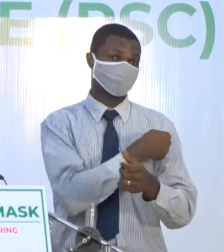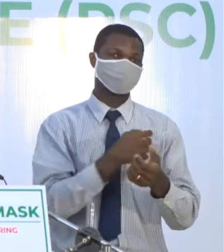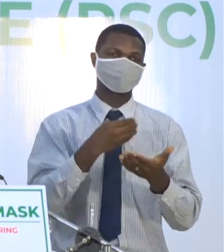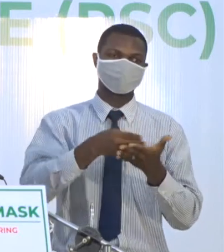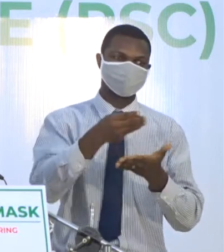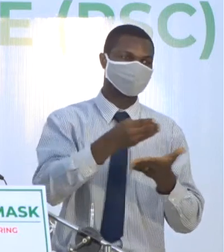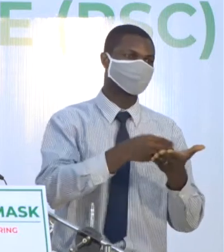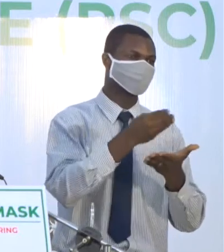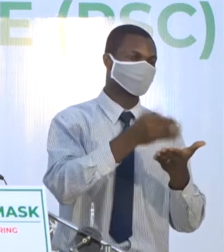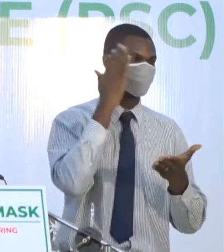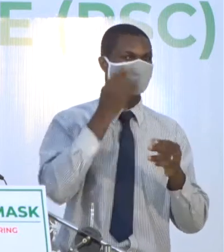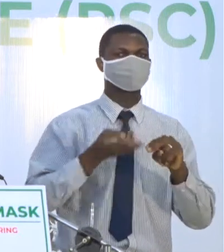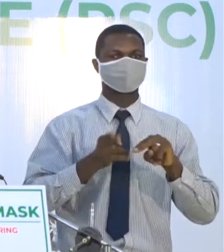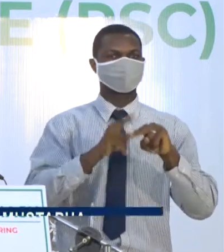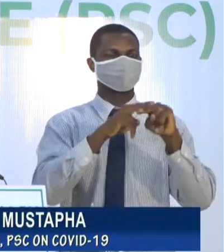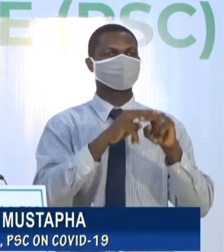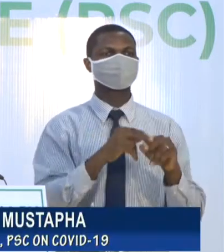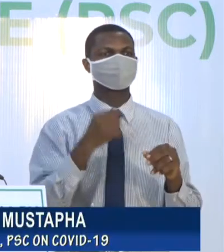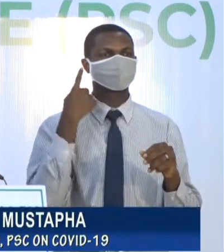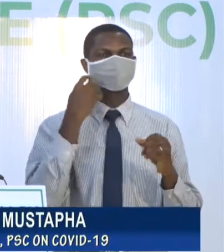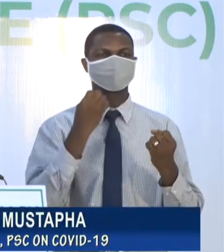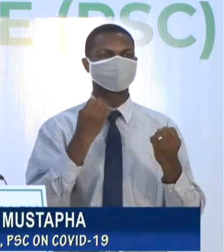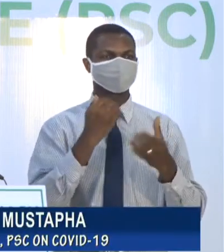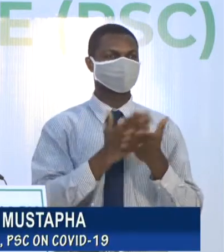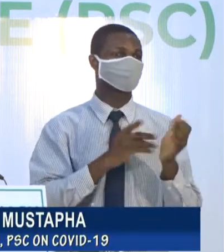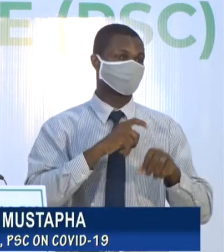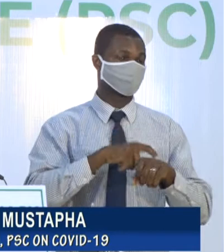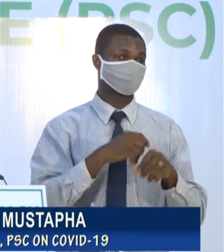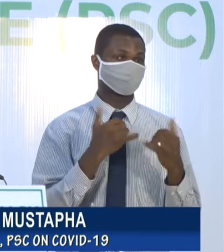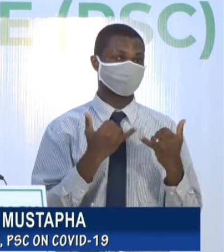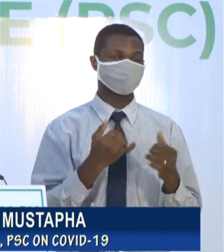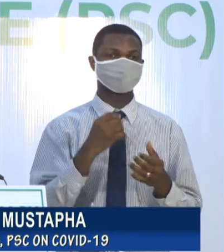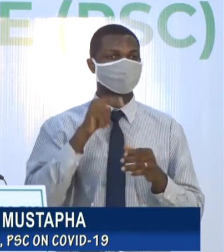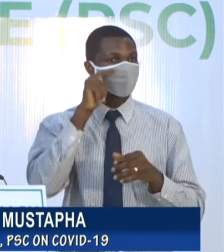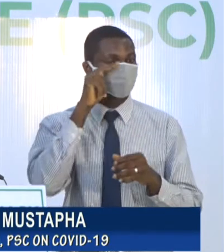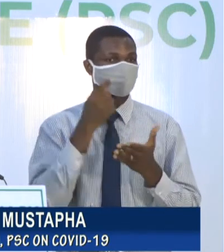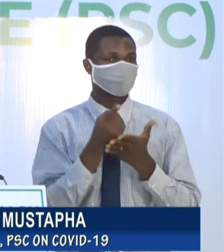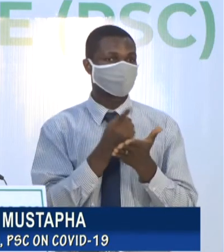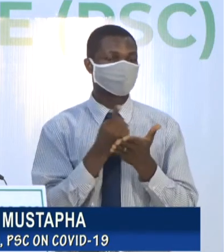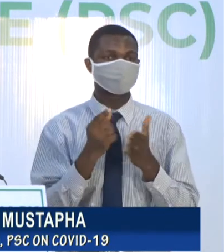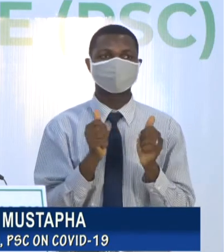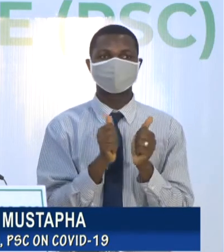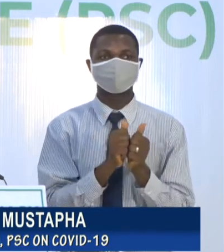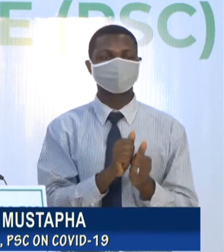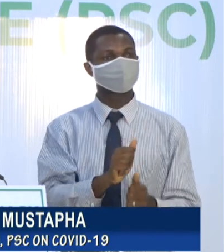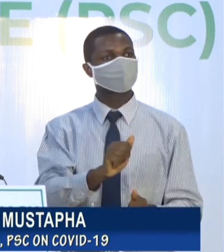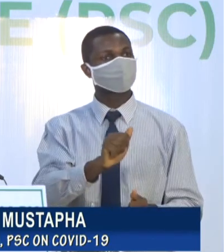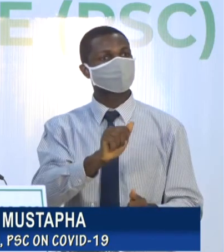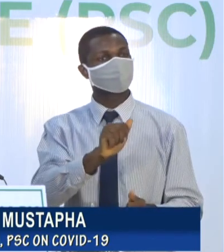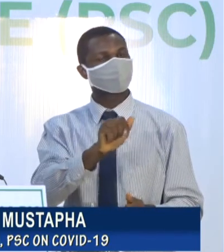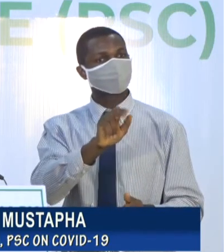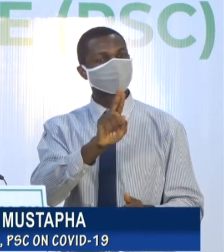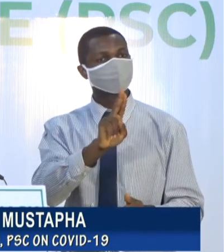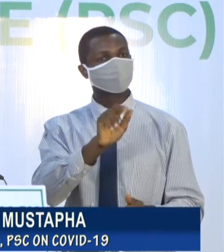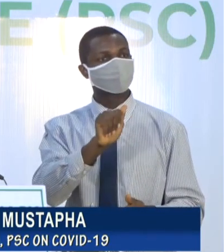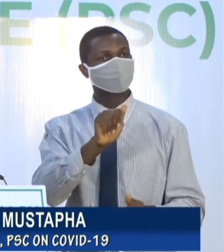now, Nigeria has been discussing with the authorities of the United Arab Emirates or the Emirates Airline on resumption